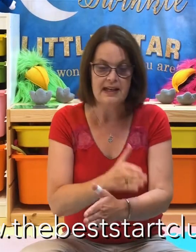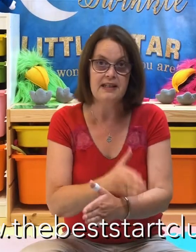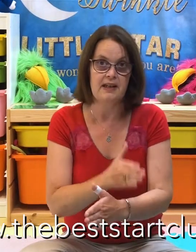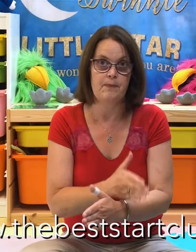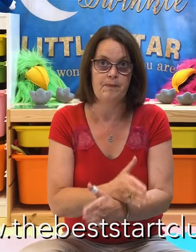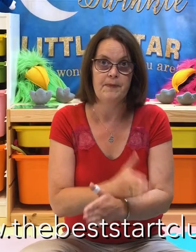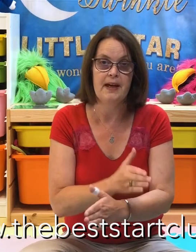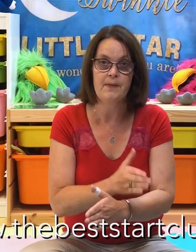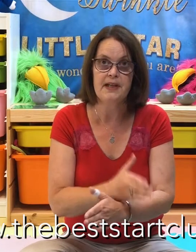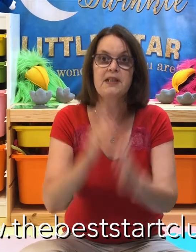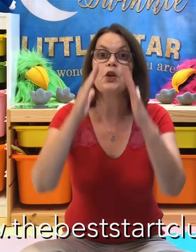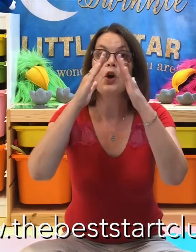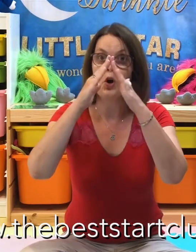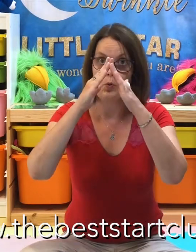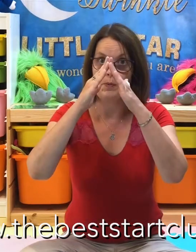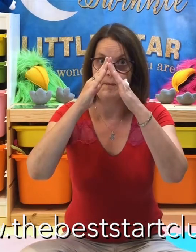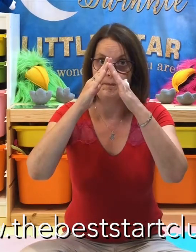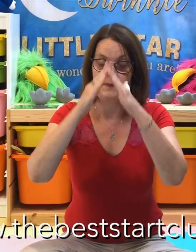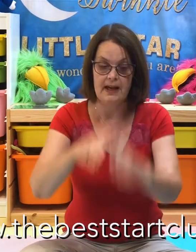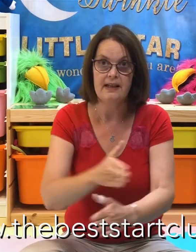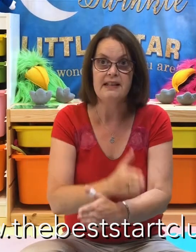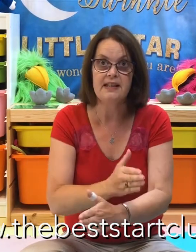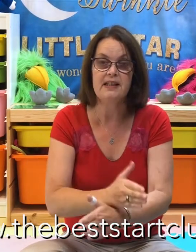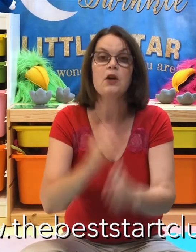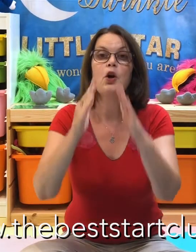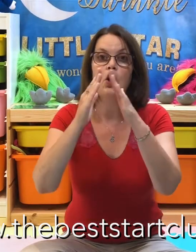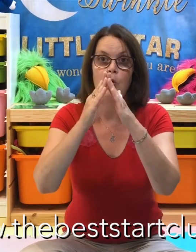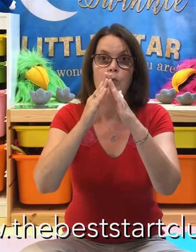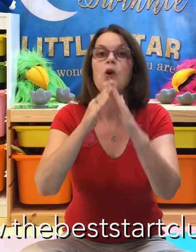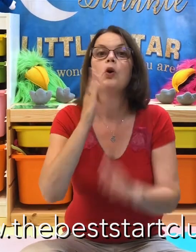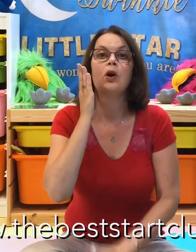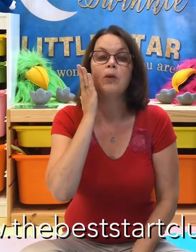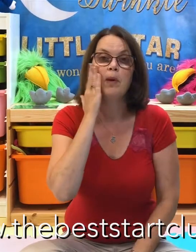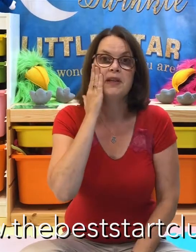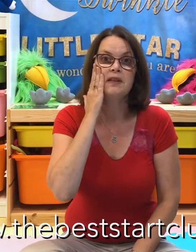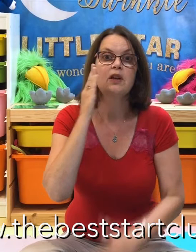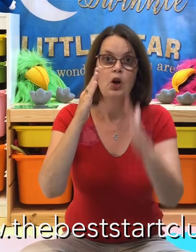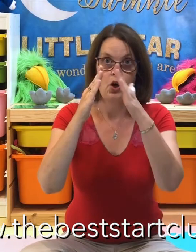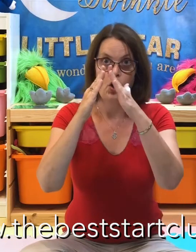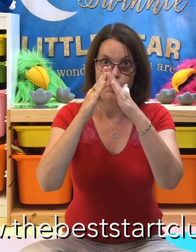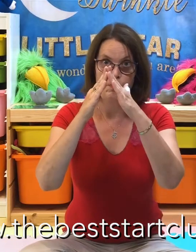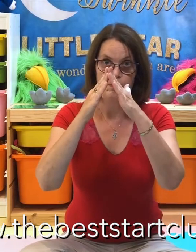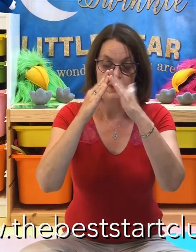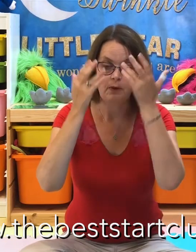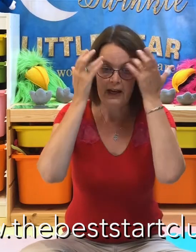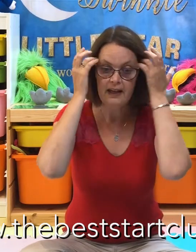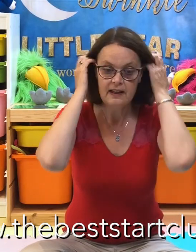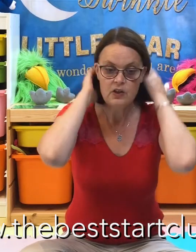daddy's here. Yeah, daddy's home. Yeah, daddy's home, mummy's home. Okay, so